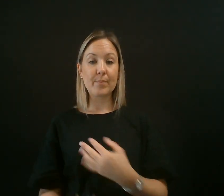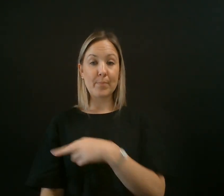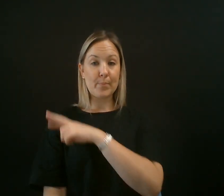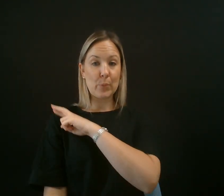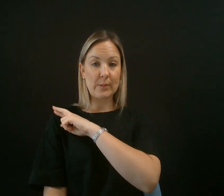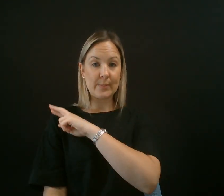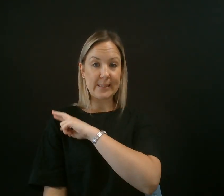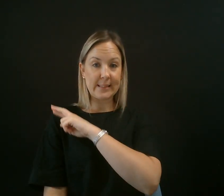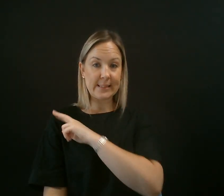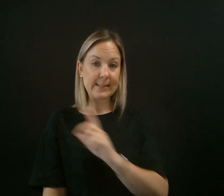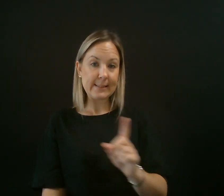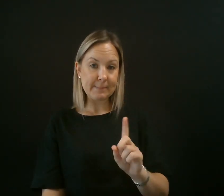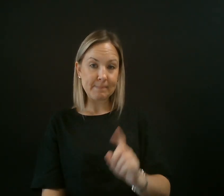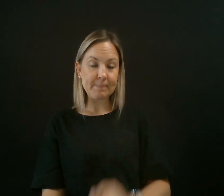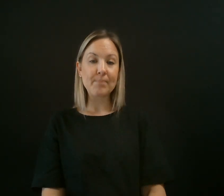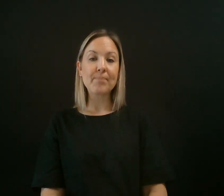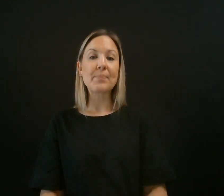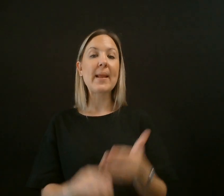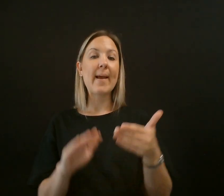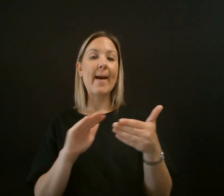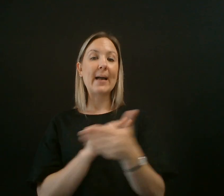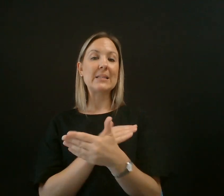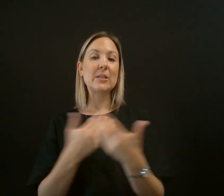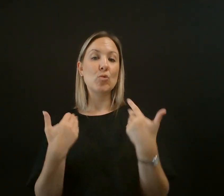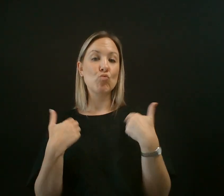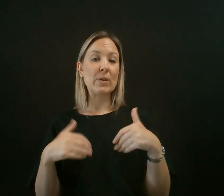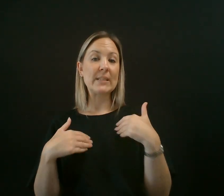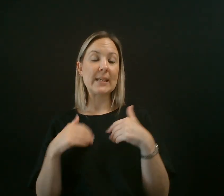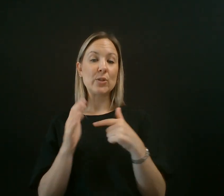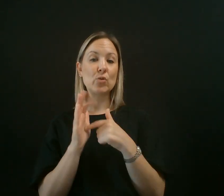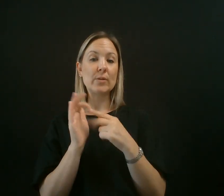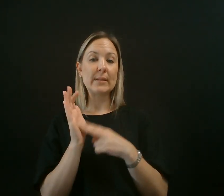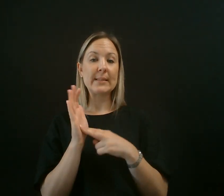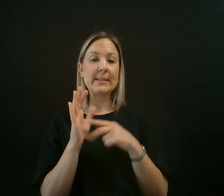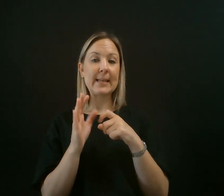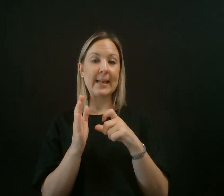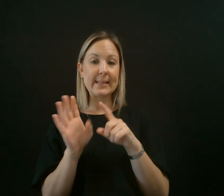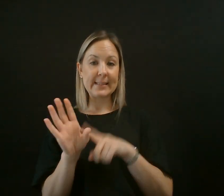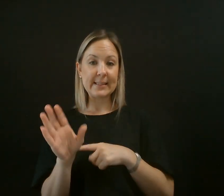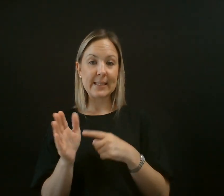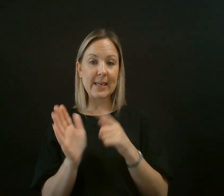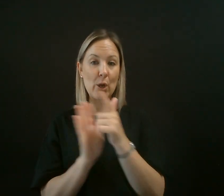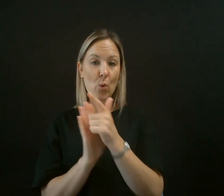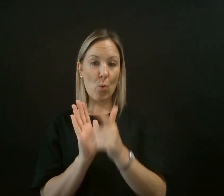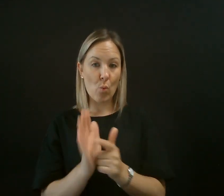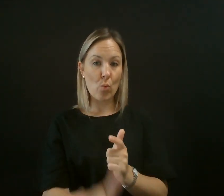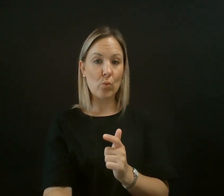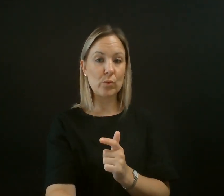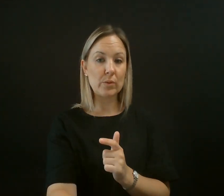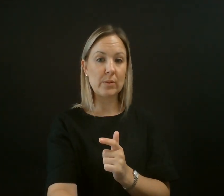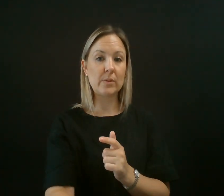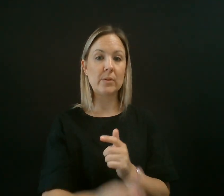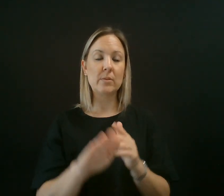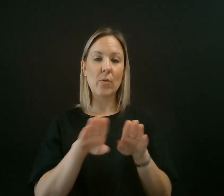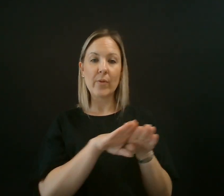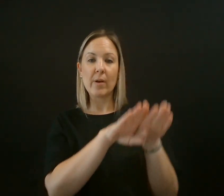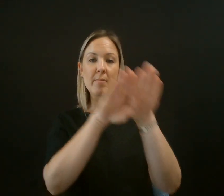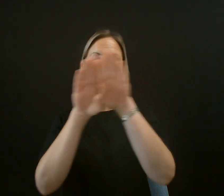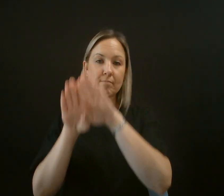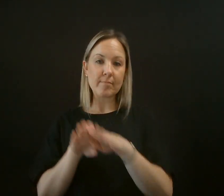Responsibilities. Under residential tenancy laws operating across states and territories, tenants have